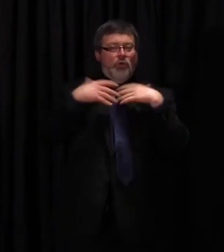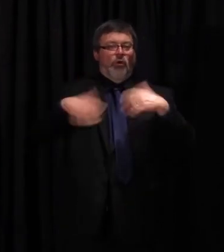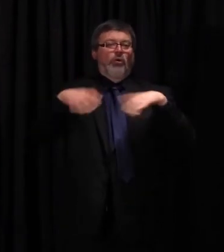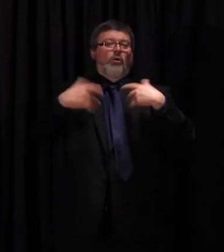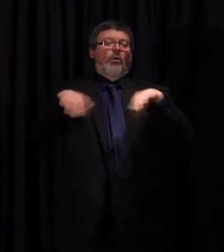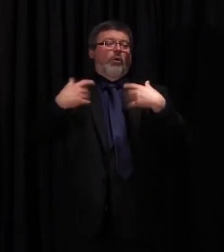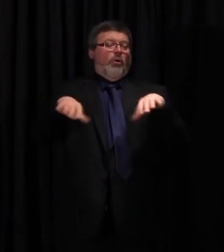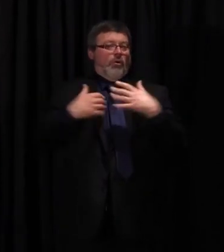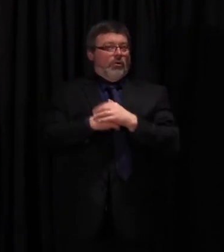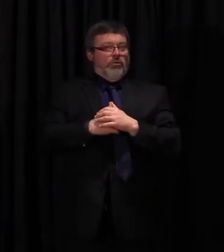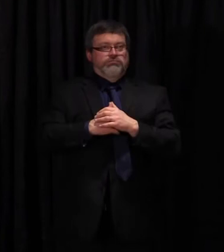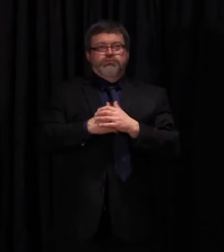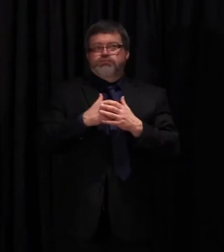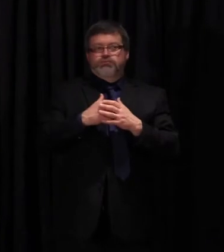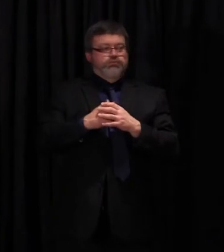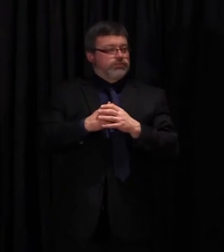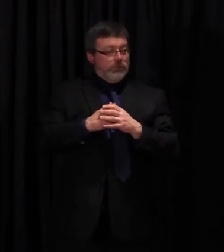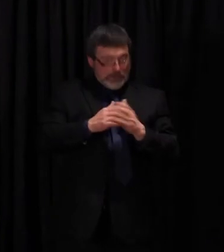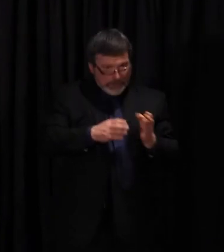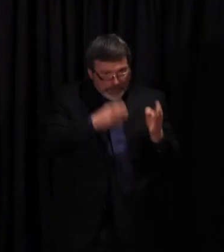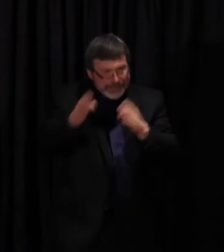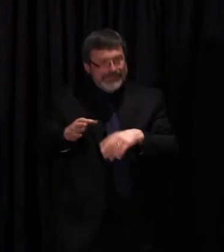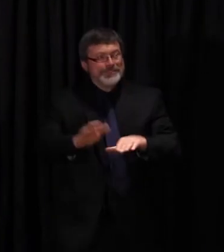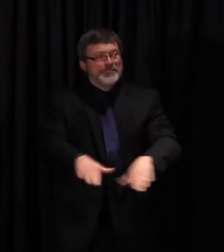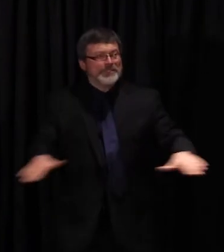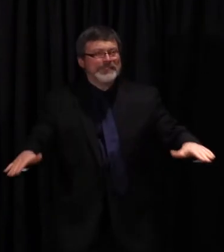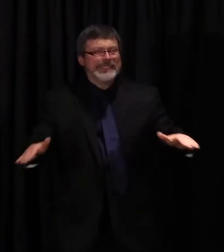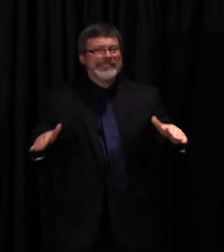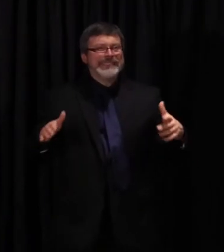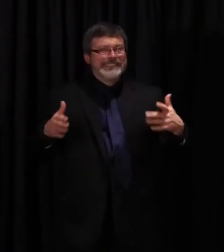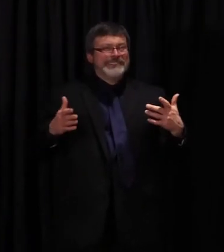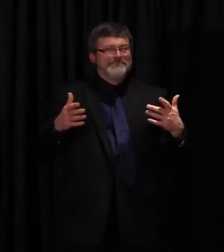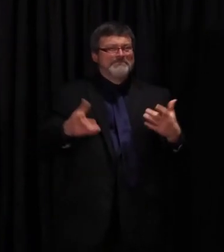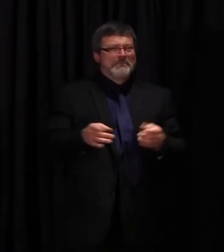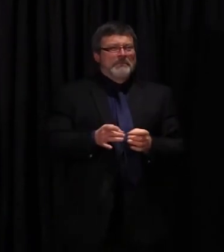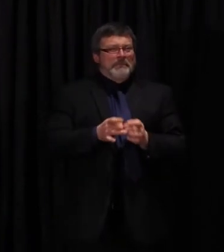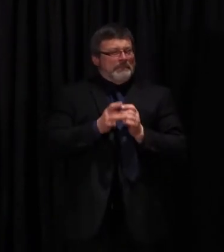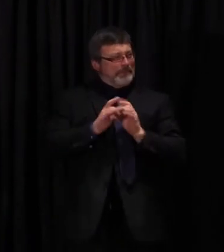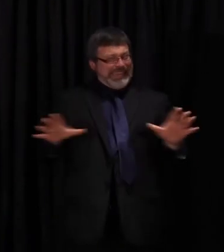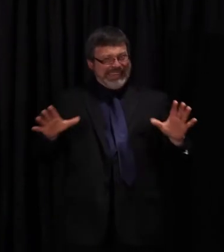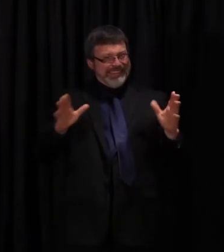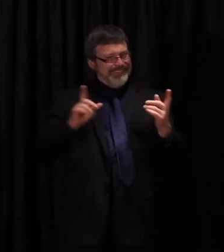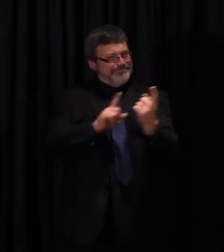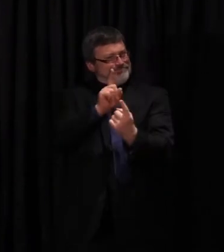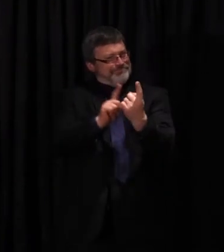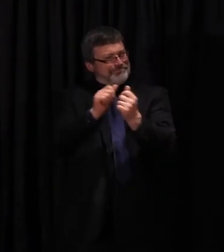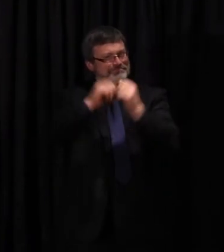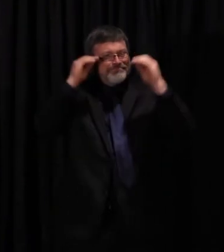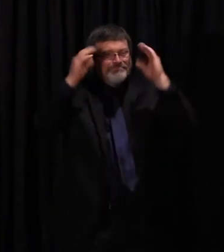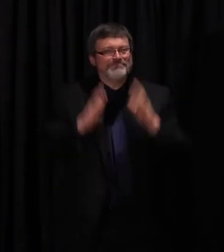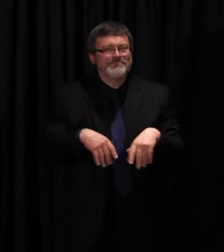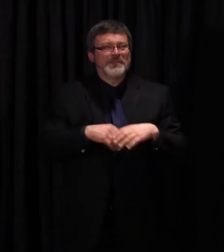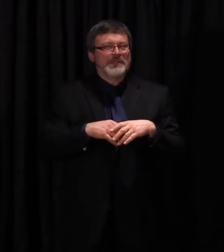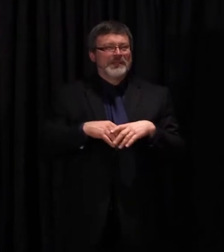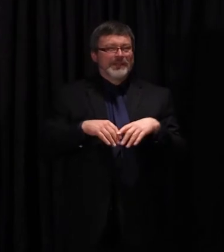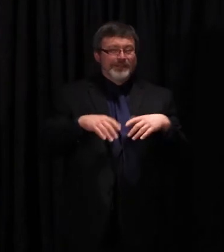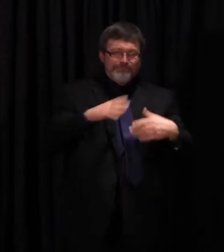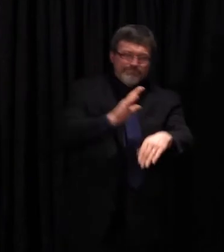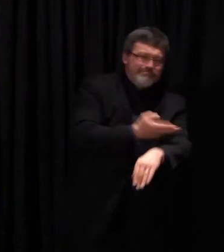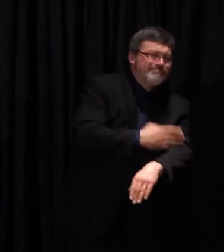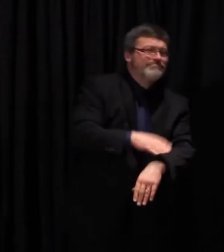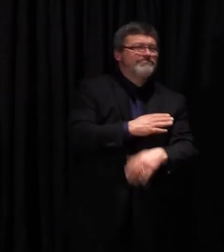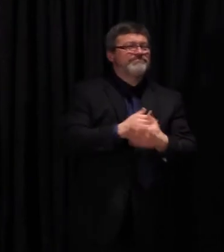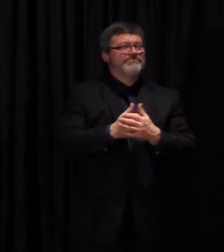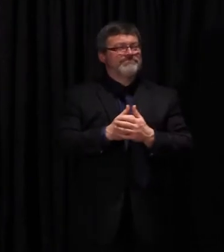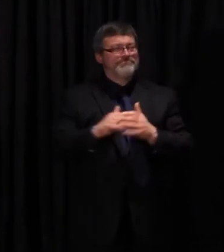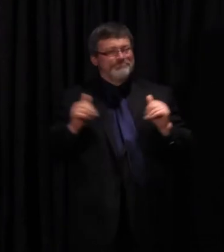And when it comes to our kids, who lost out on months of full in-person instruction, not to mention music,